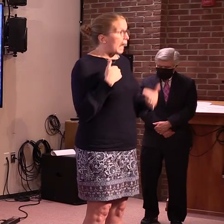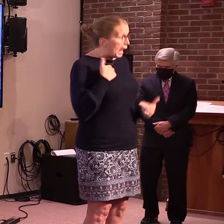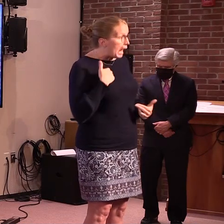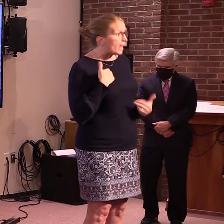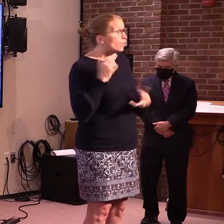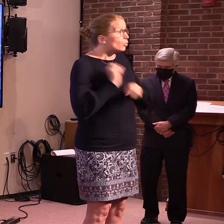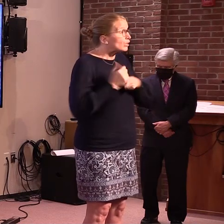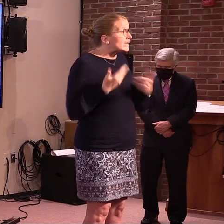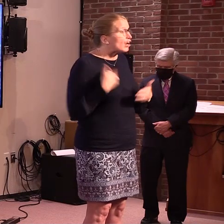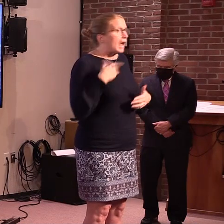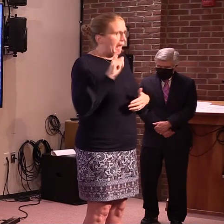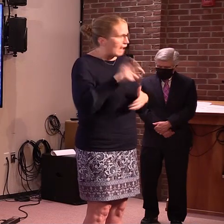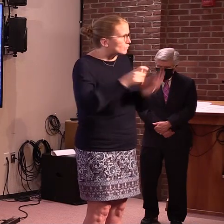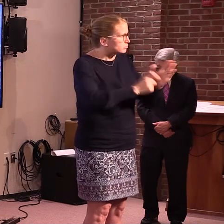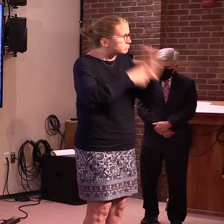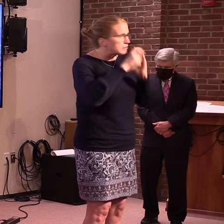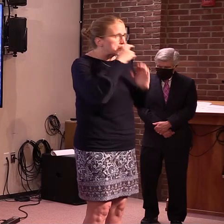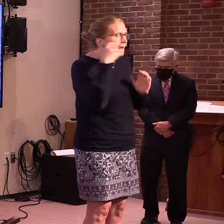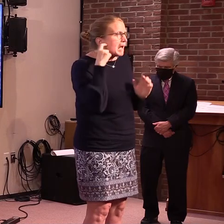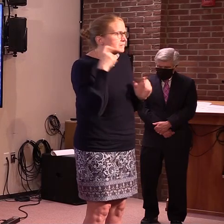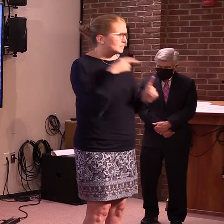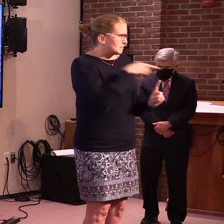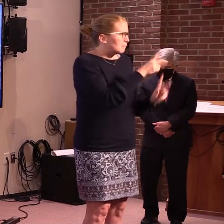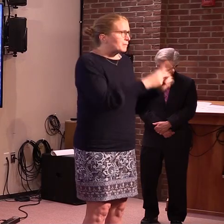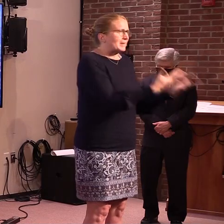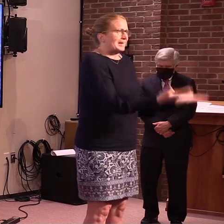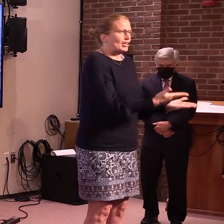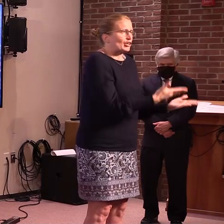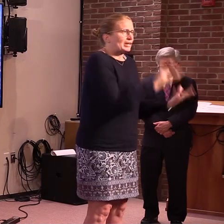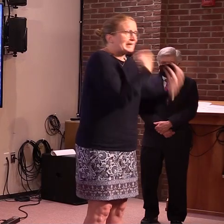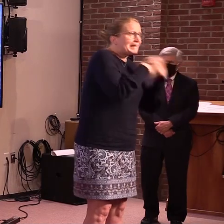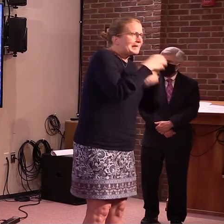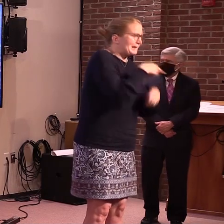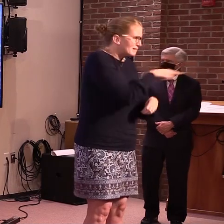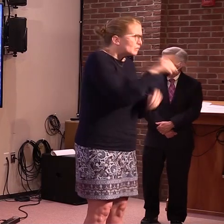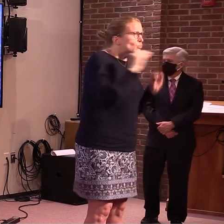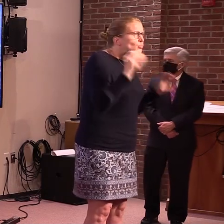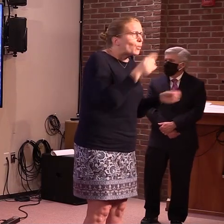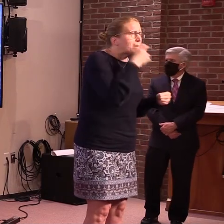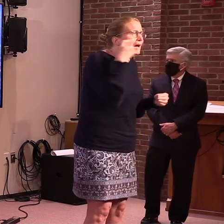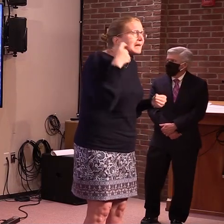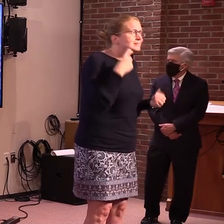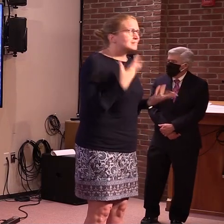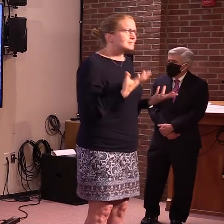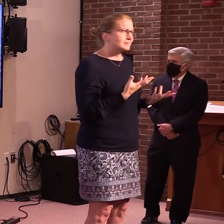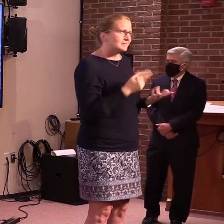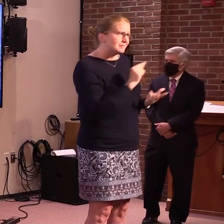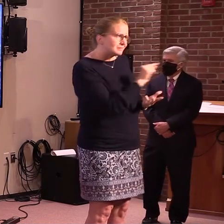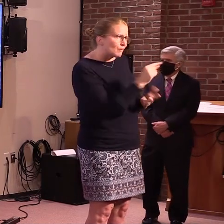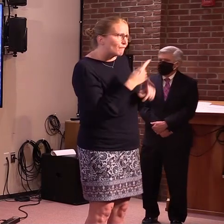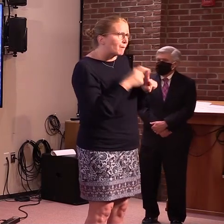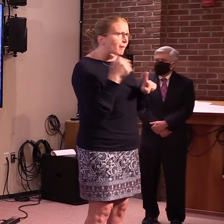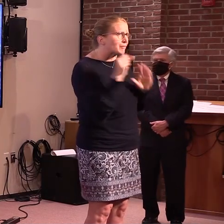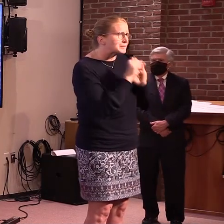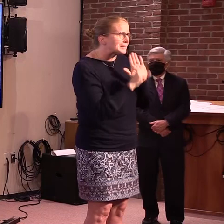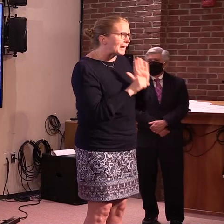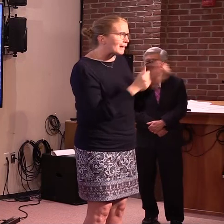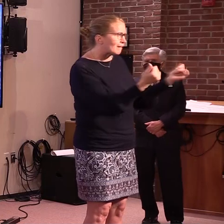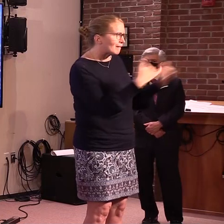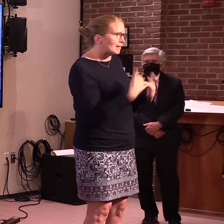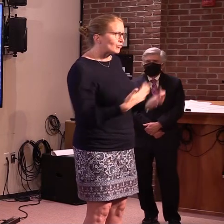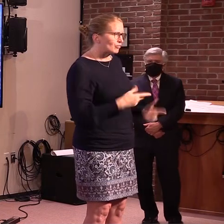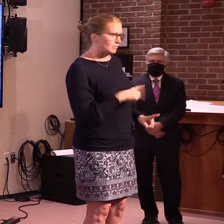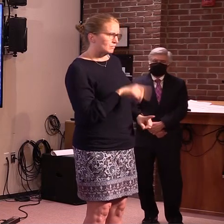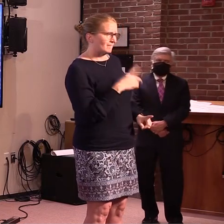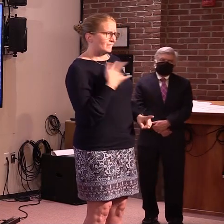masks, and they do, and some of the diners are probably coming from out of state. And another